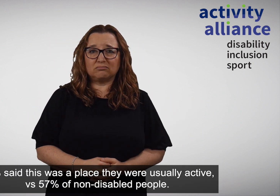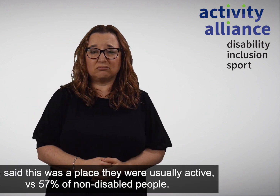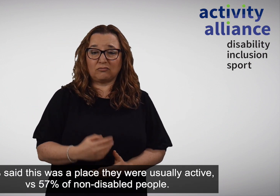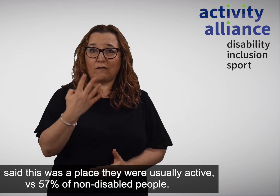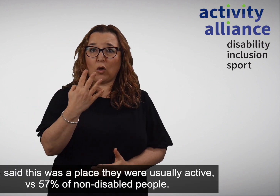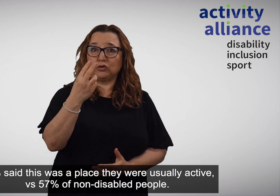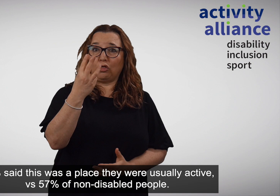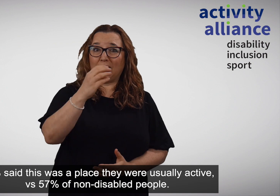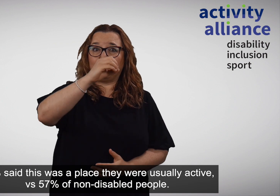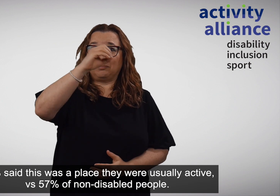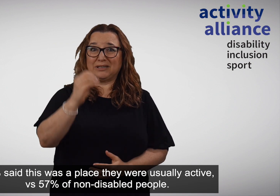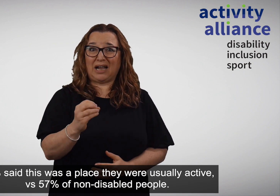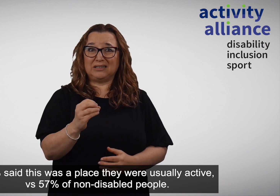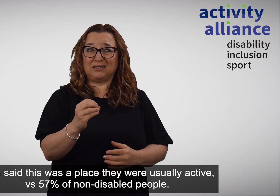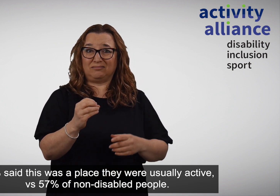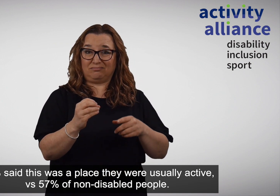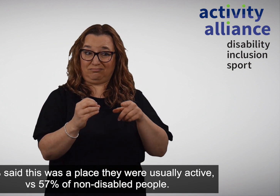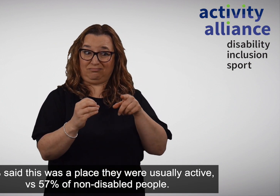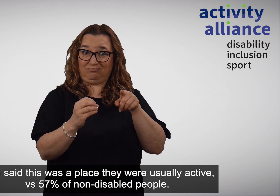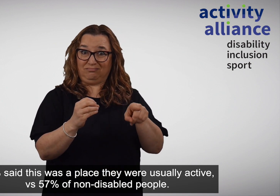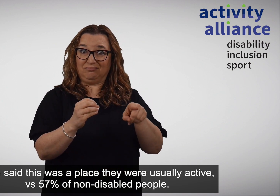43% said this was a place they were usually active,